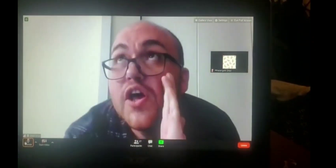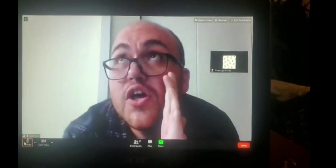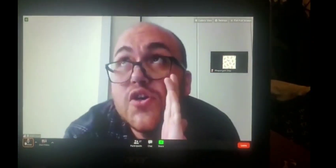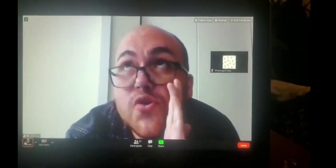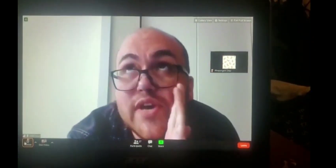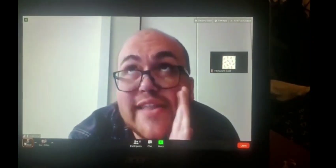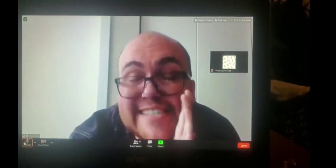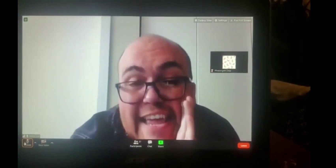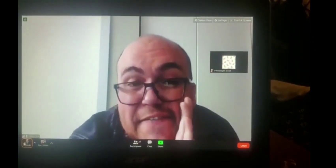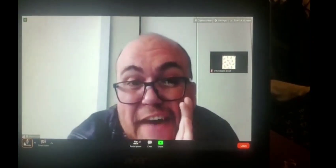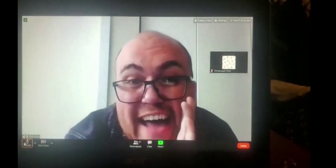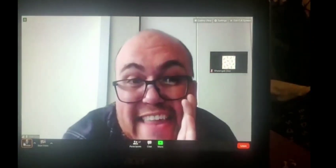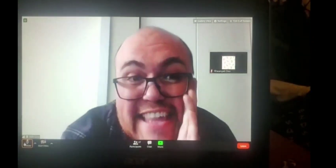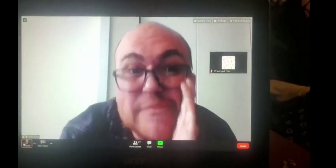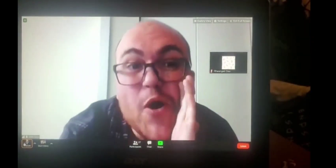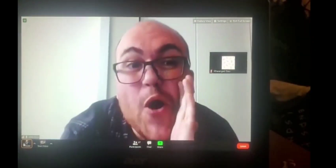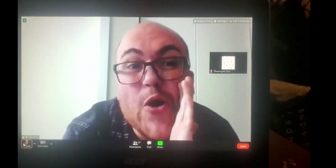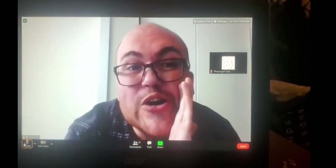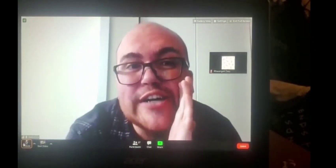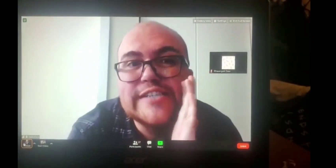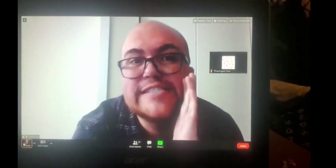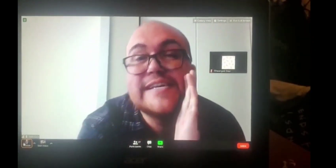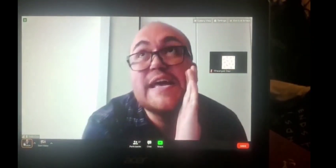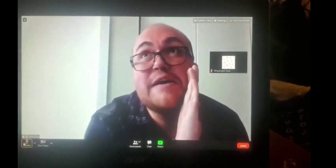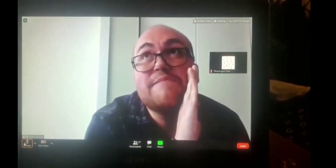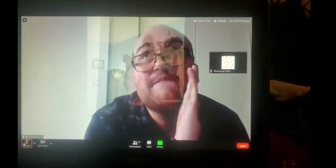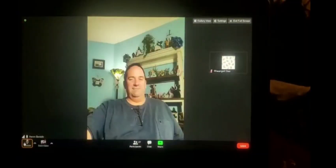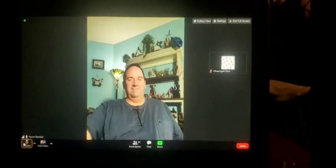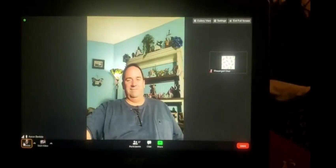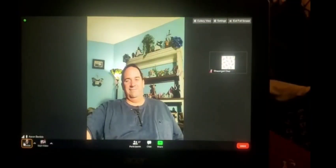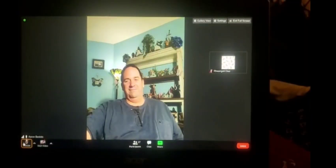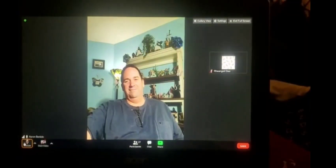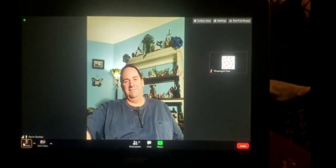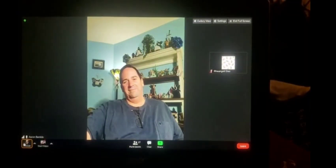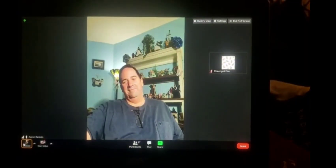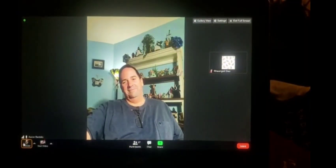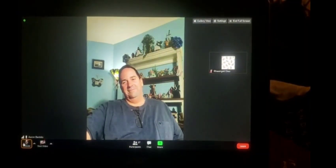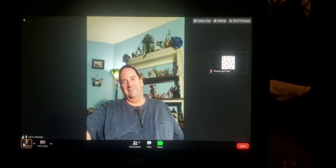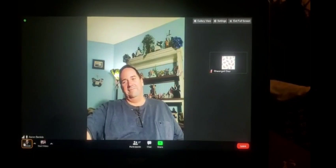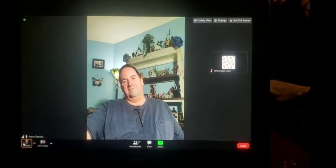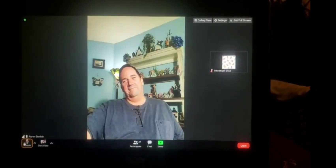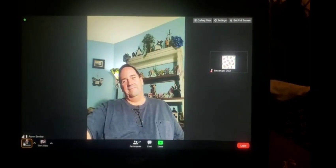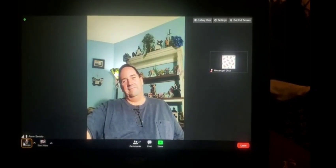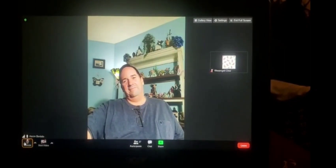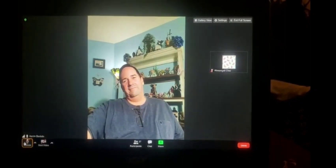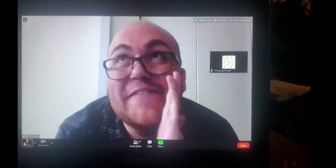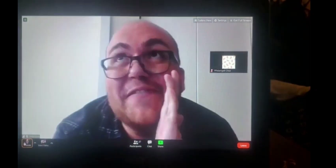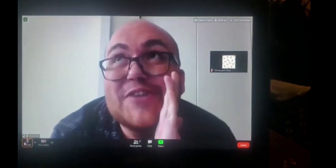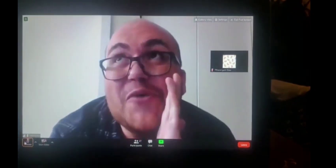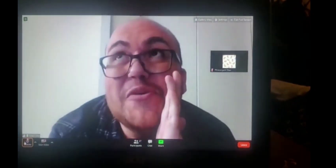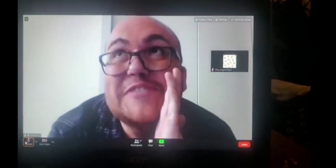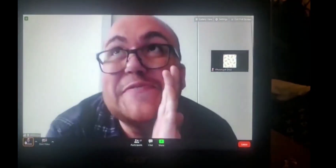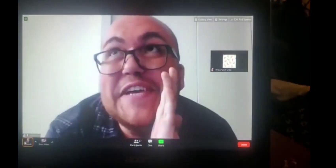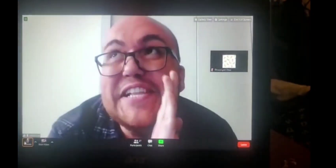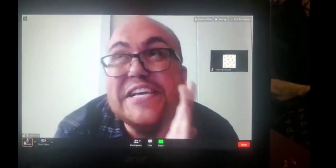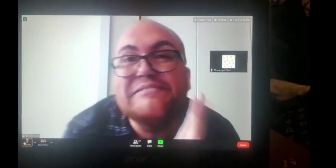you can't say fat anymore because you you might you might hurt someone's feeling